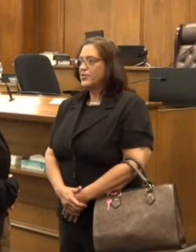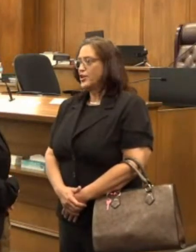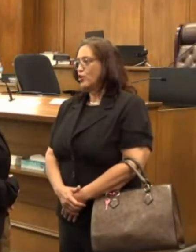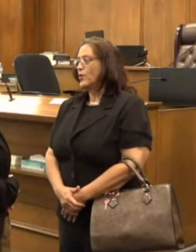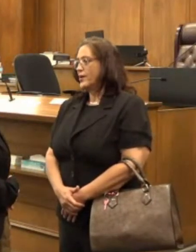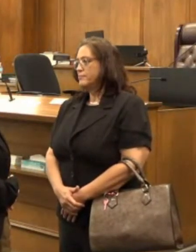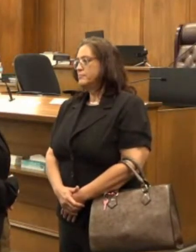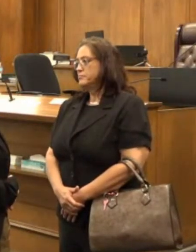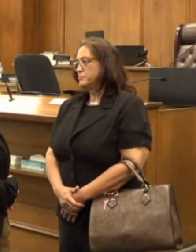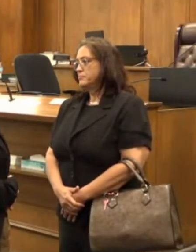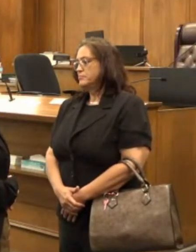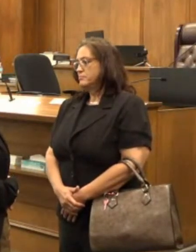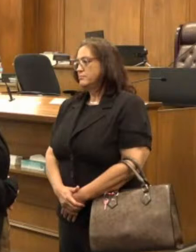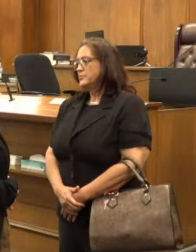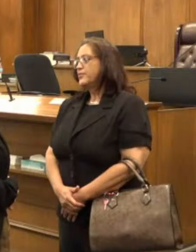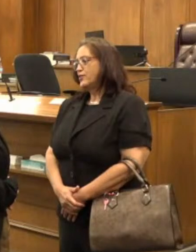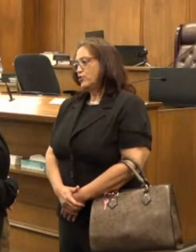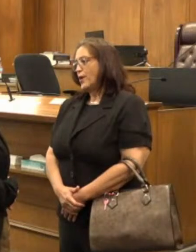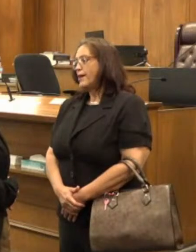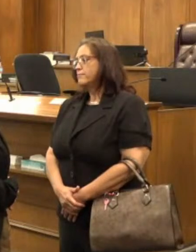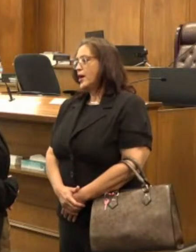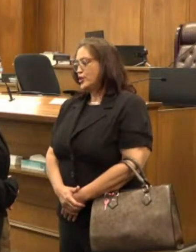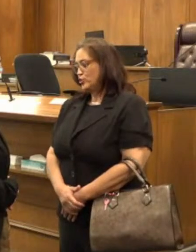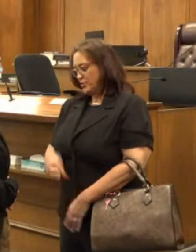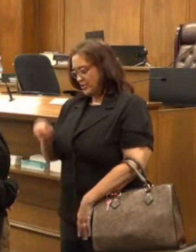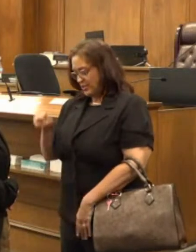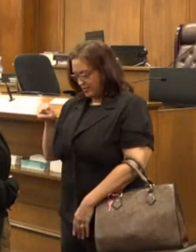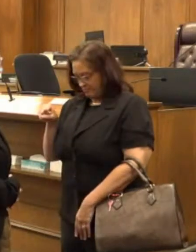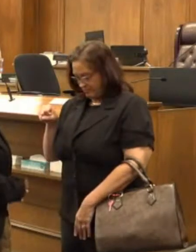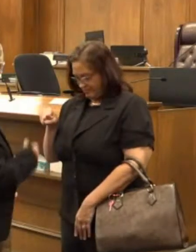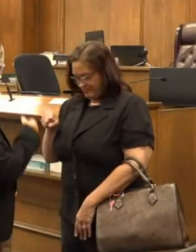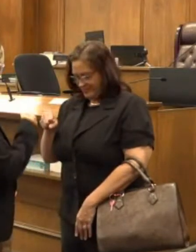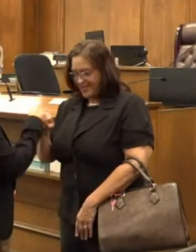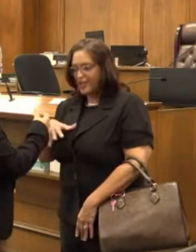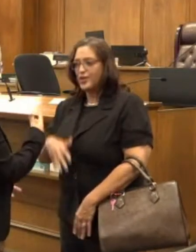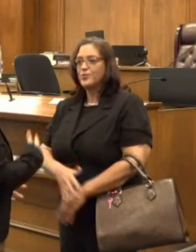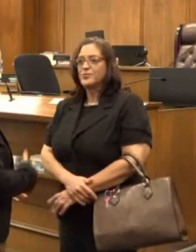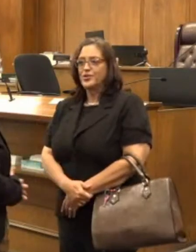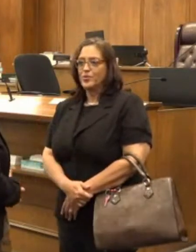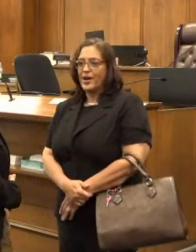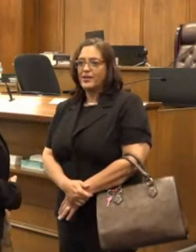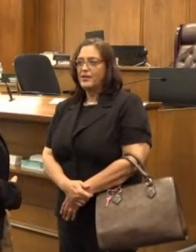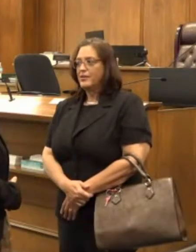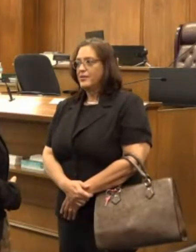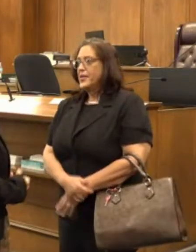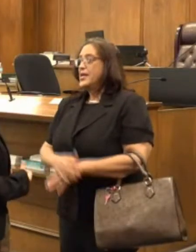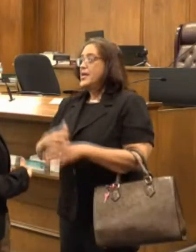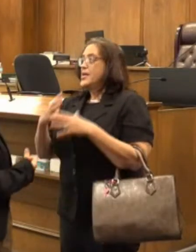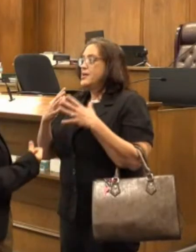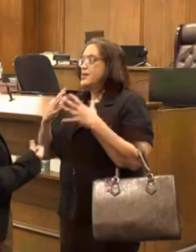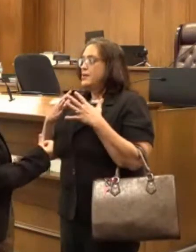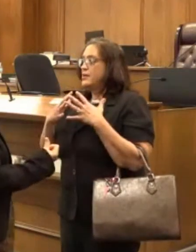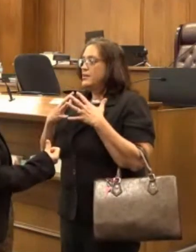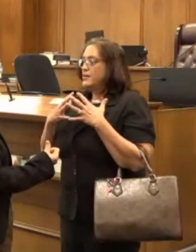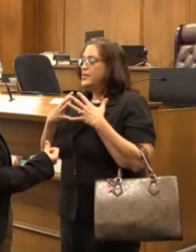I think you're right. That, you're right, 100%. Thank you, you're right.